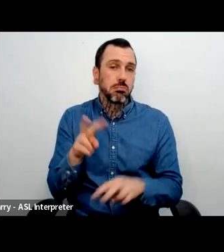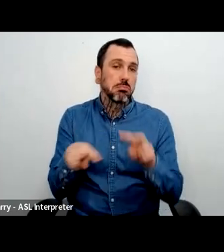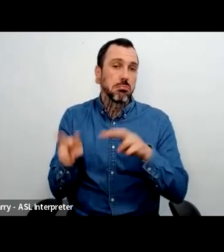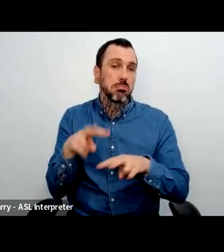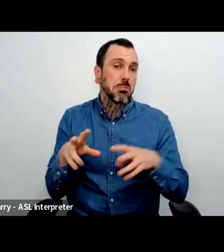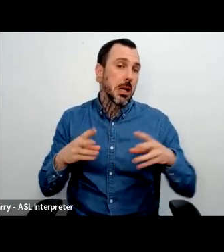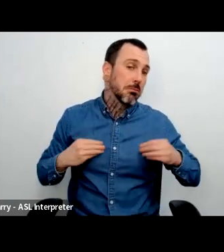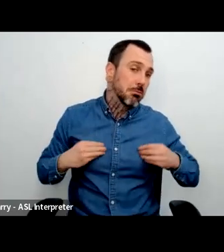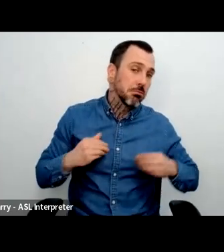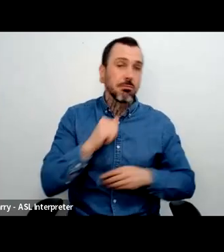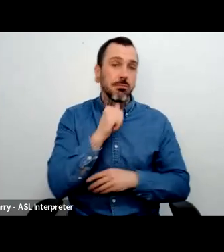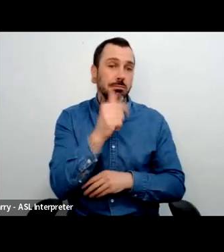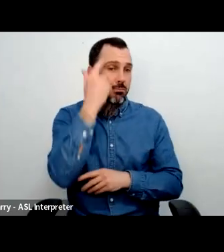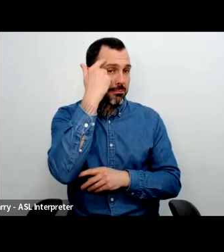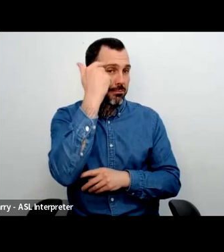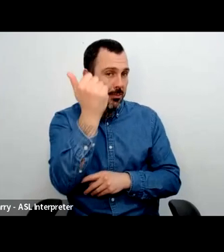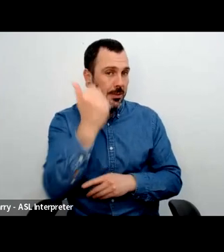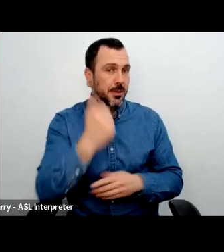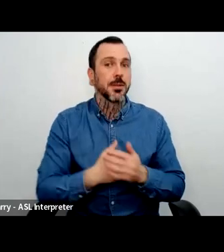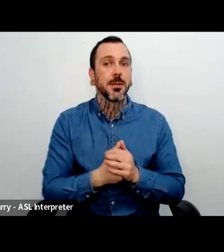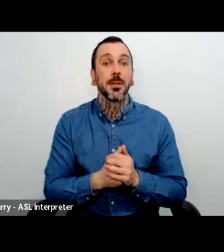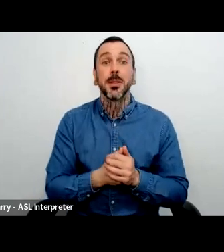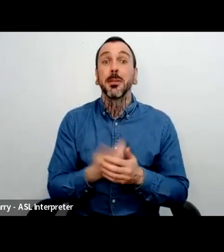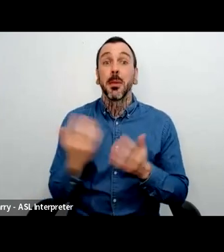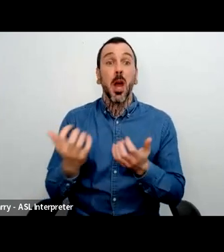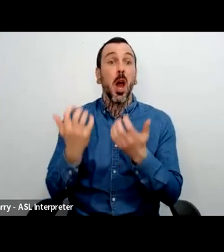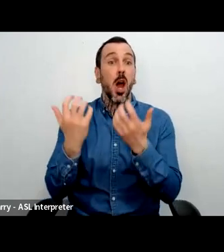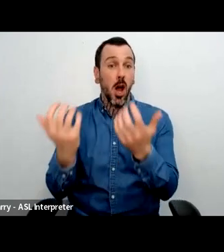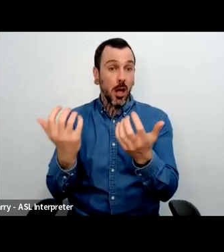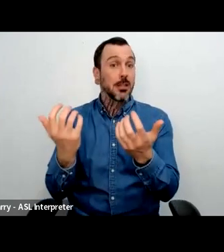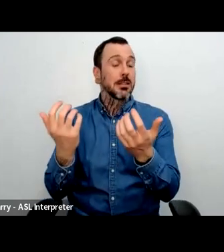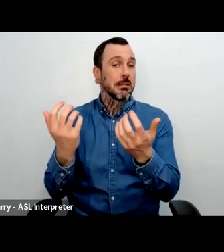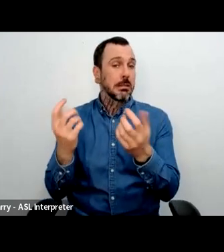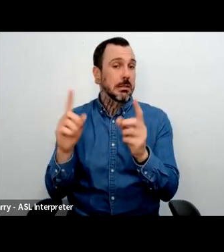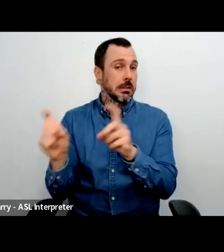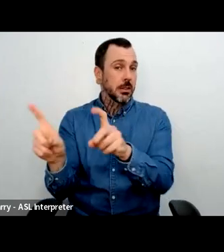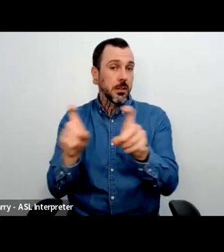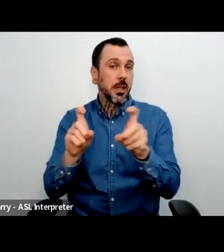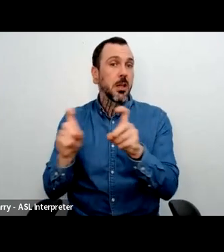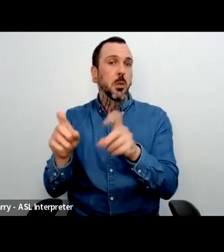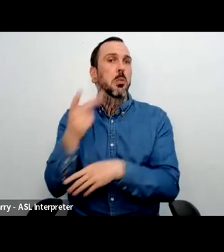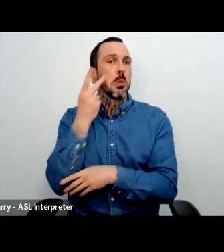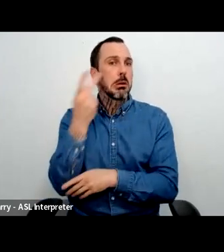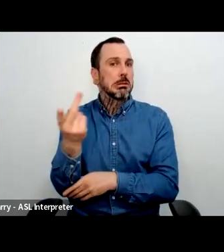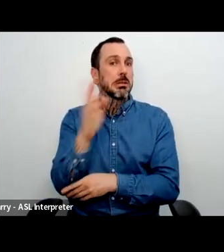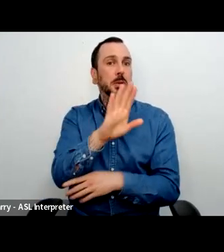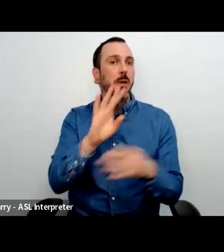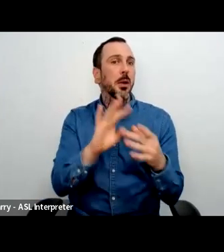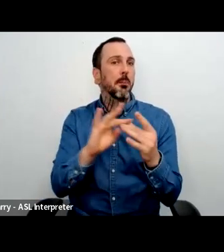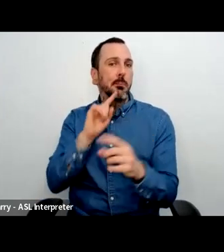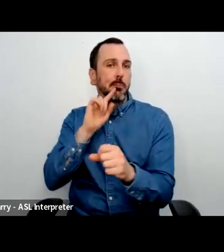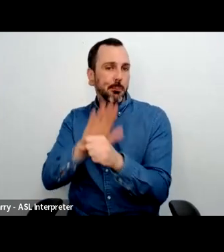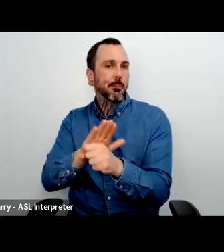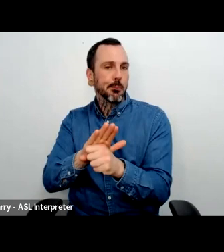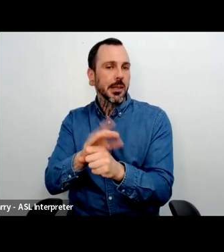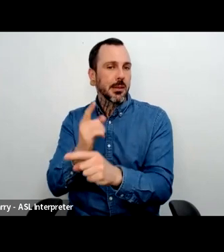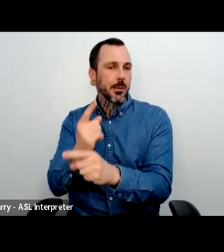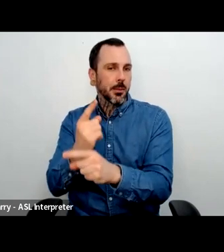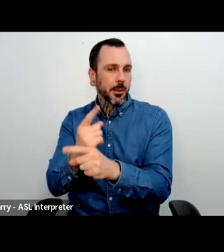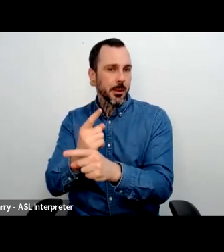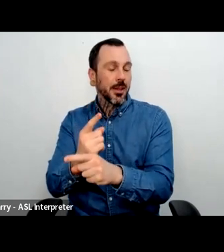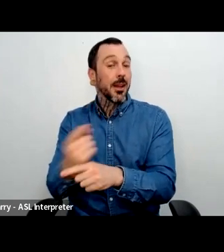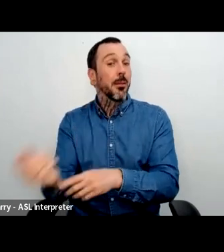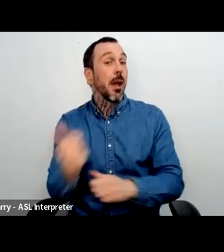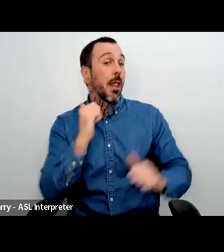are really confirming what you're saying. But actually, the number one reason that people aren't coming to live events, it's